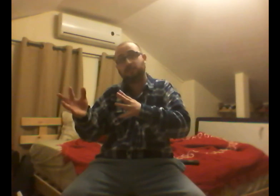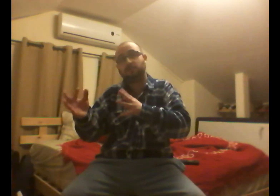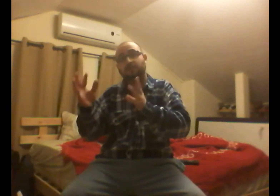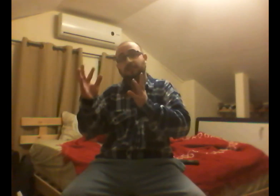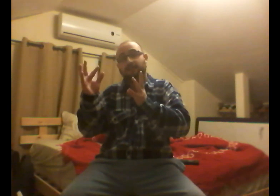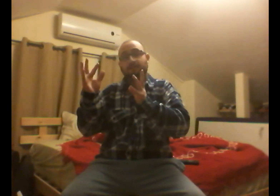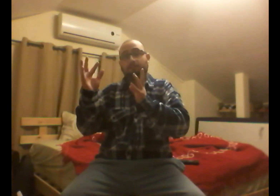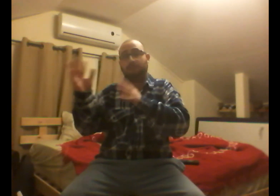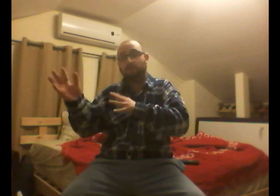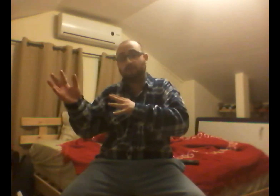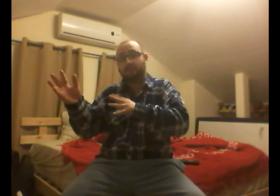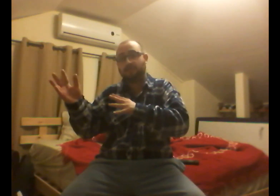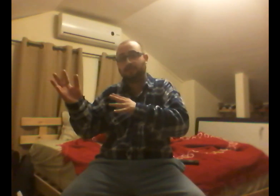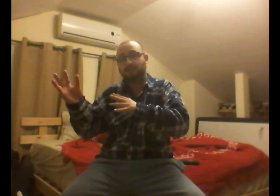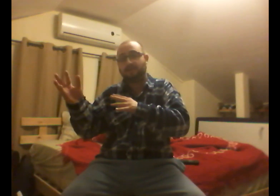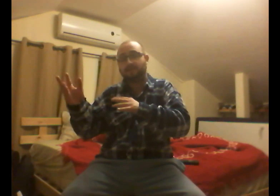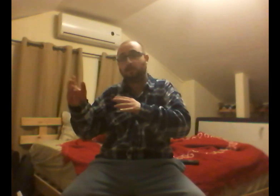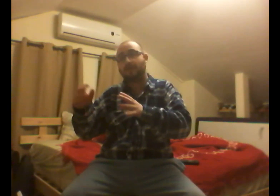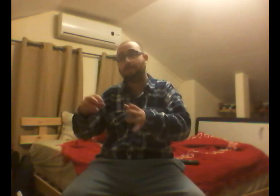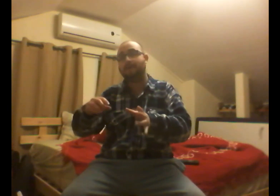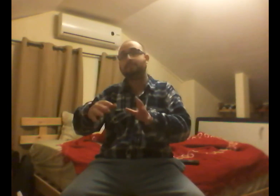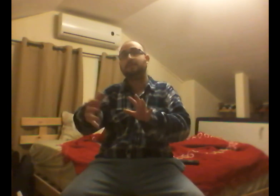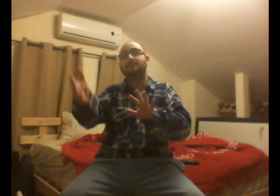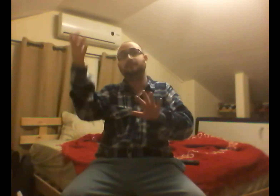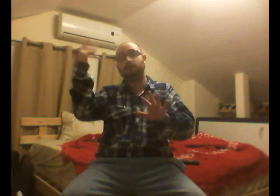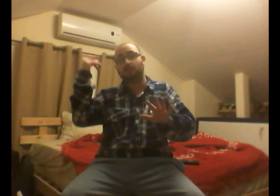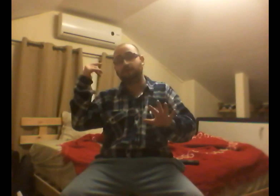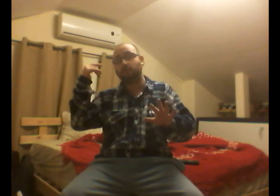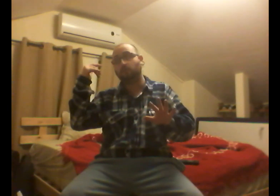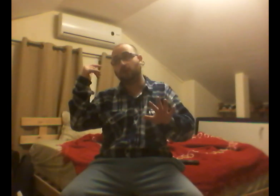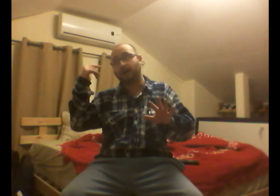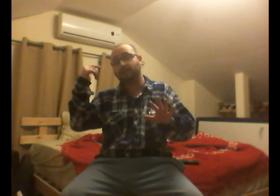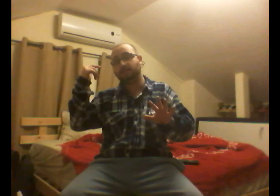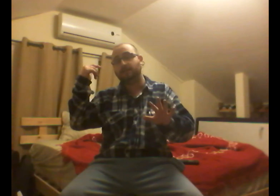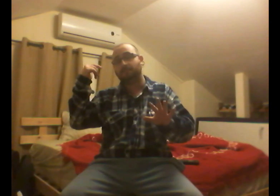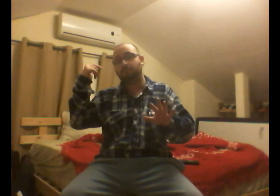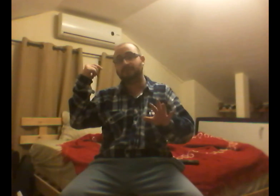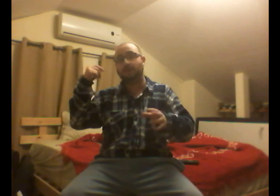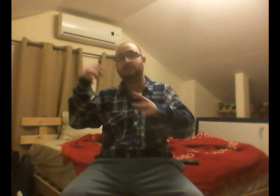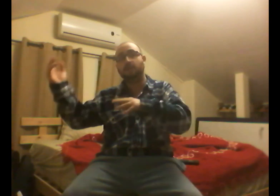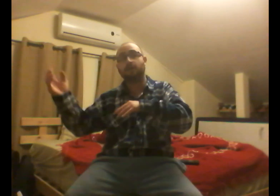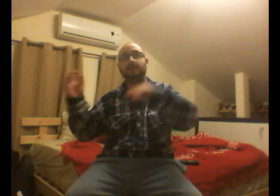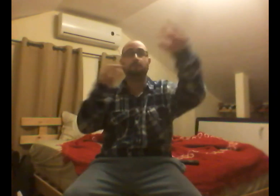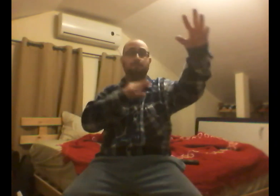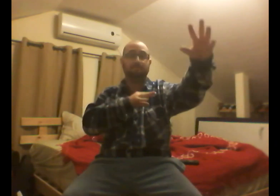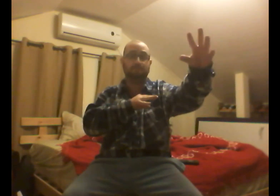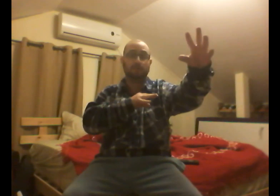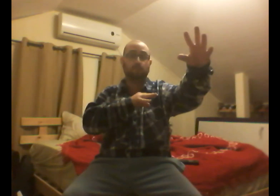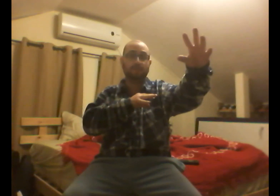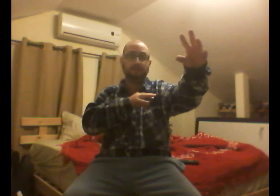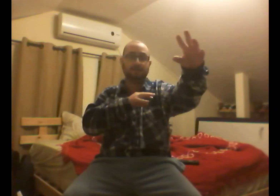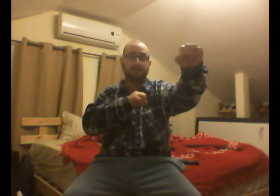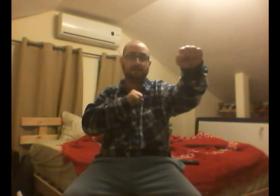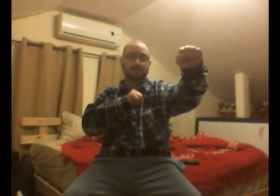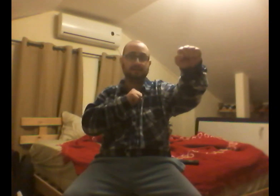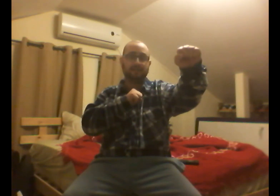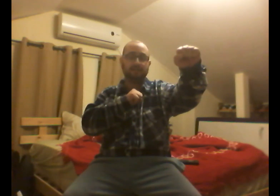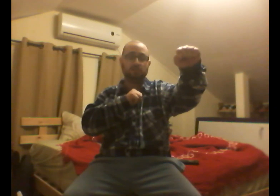potential Batwoman series, that, oh yeah, Batman has been around for a while, but now he's gone, now Batwoman is taking